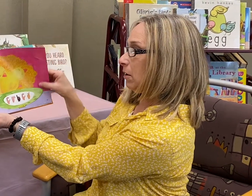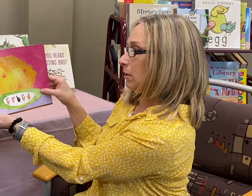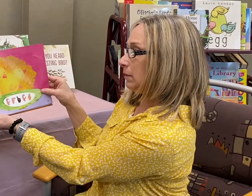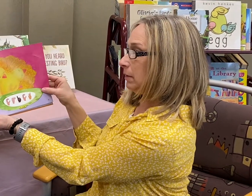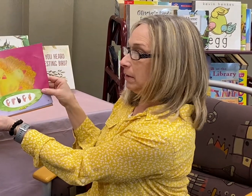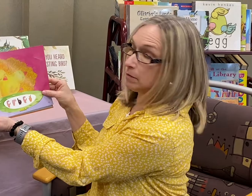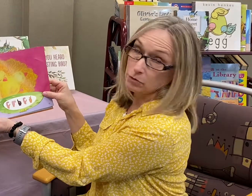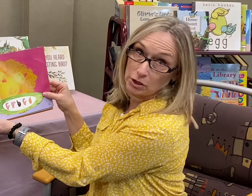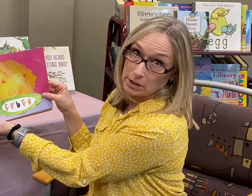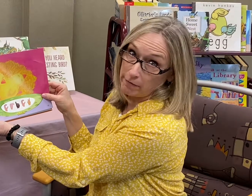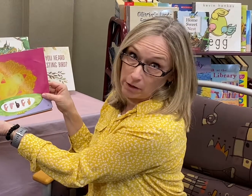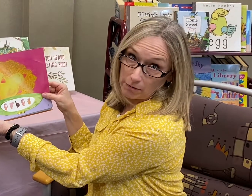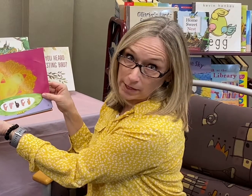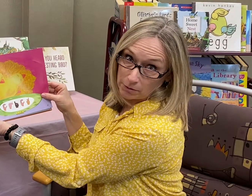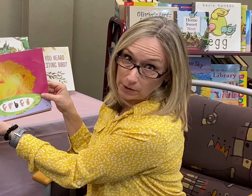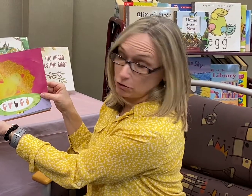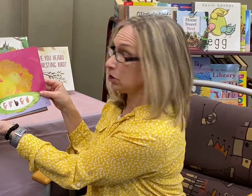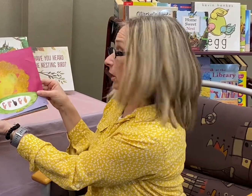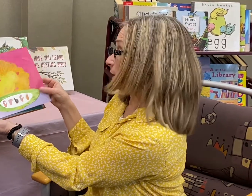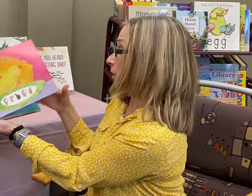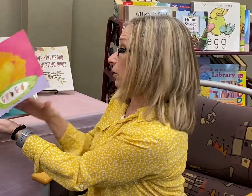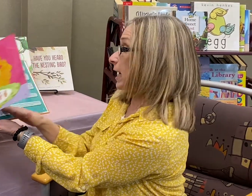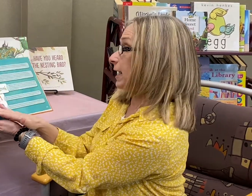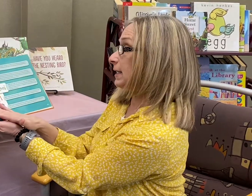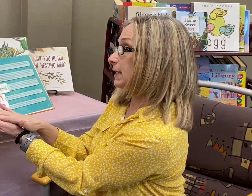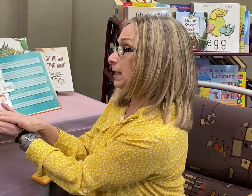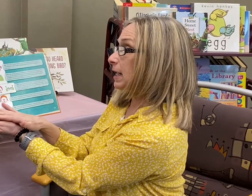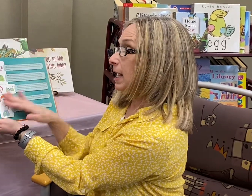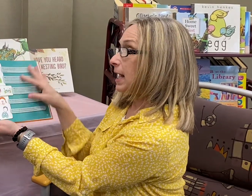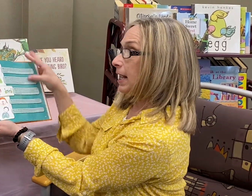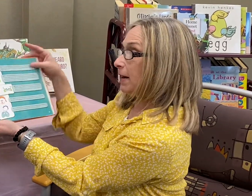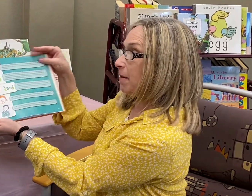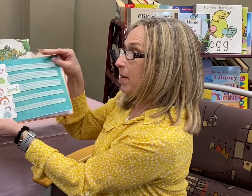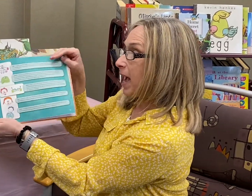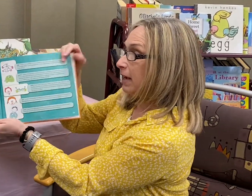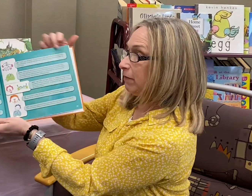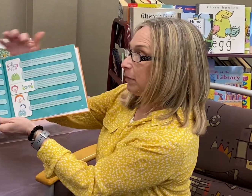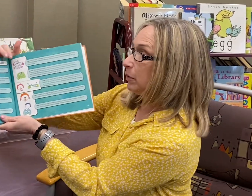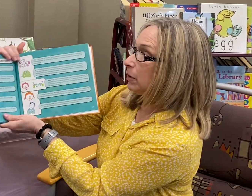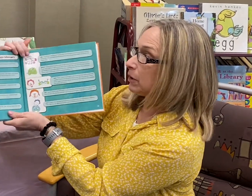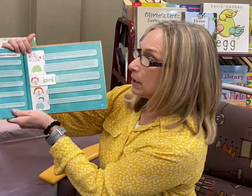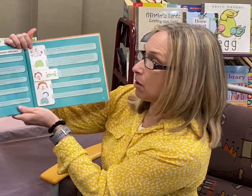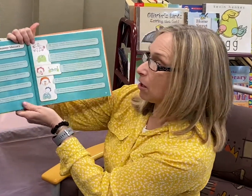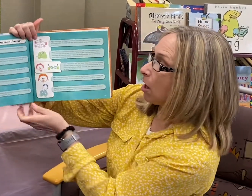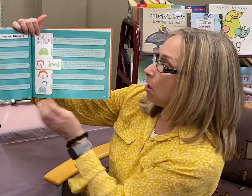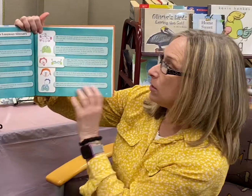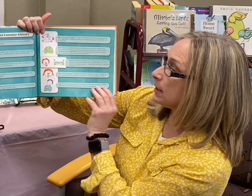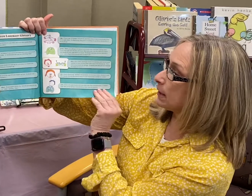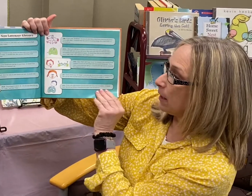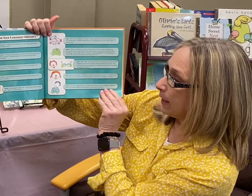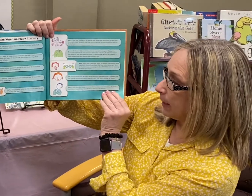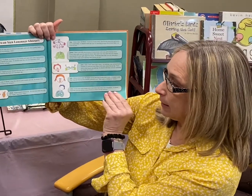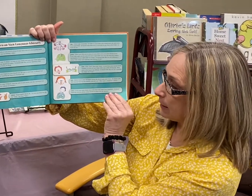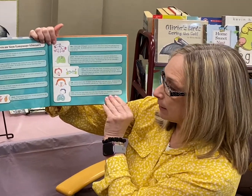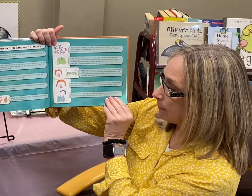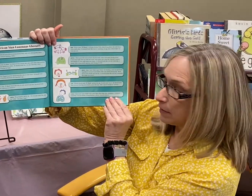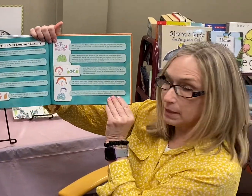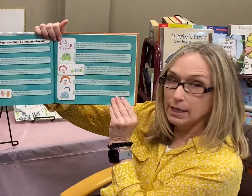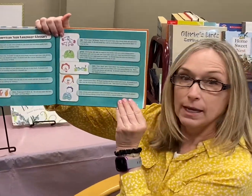Oh, she's never going to rest with those chicks in her nest. In the back of the book are all the signs, and